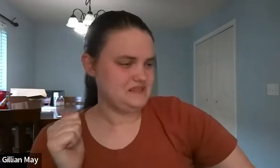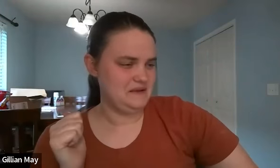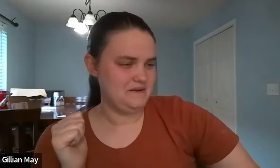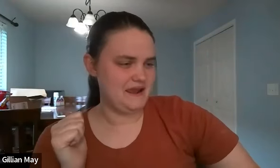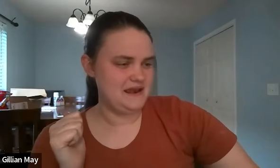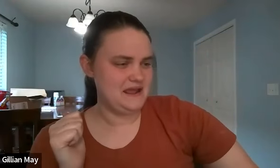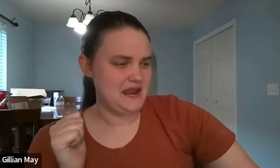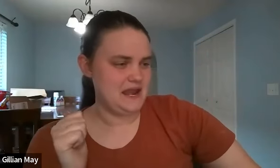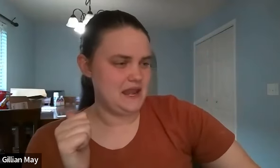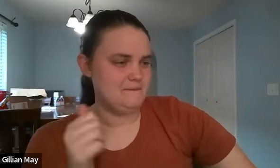All right.